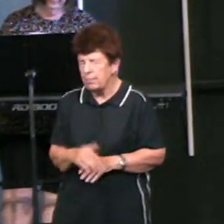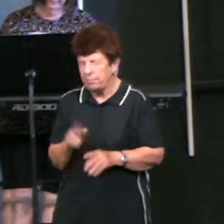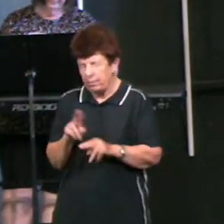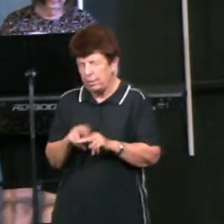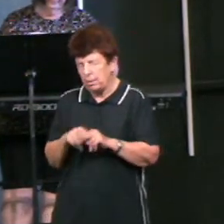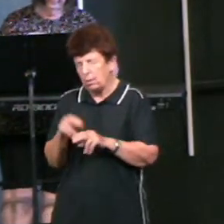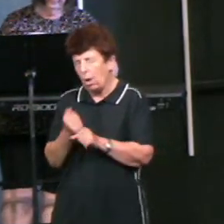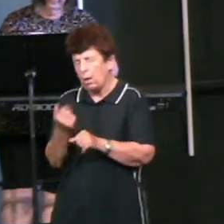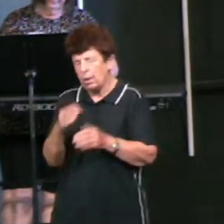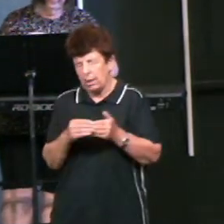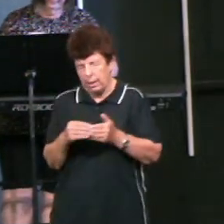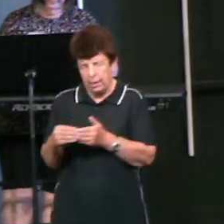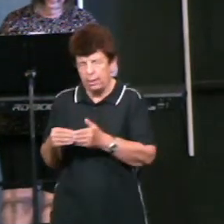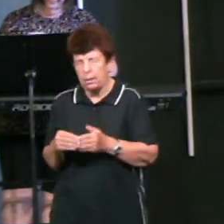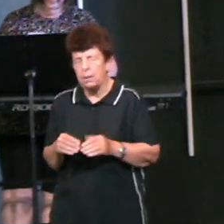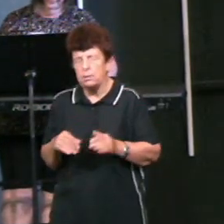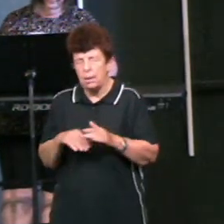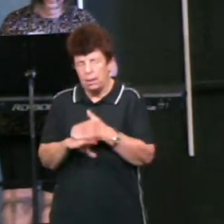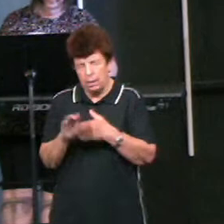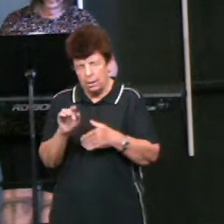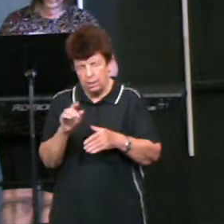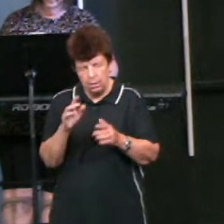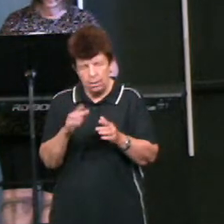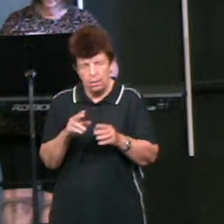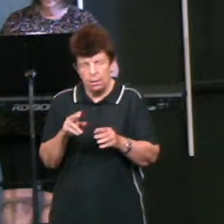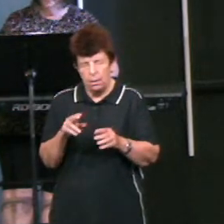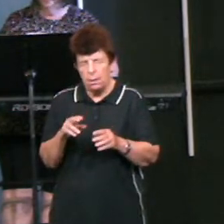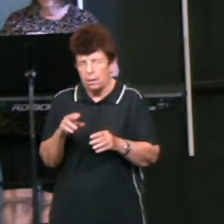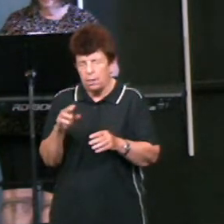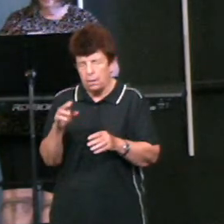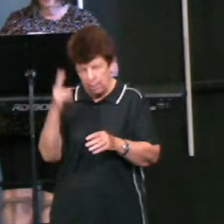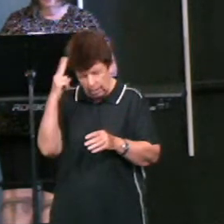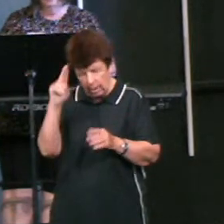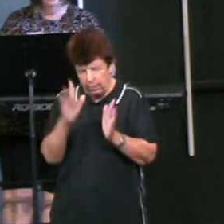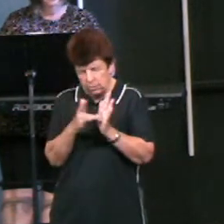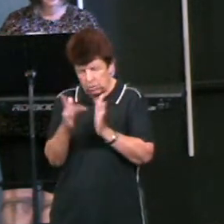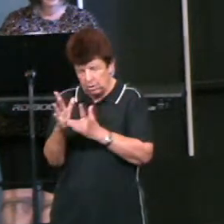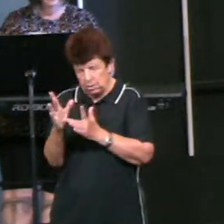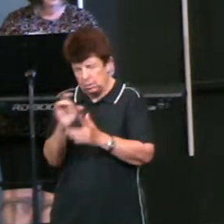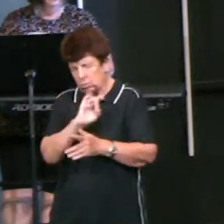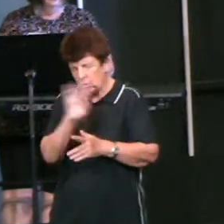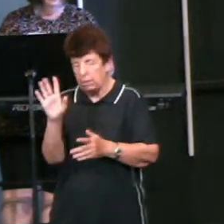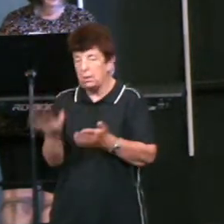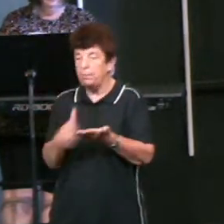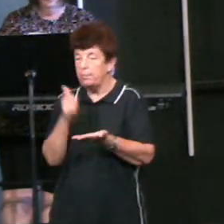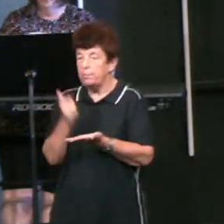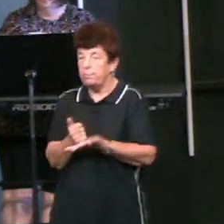Father God, would you lead us and guide us in this? I pray in the name of Jesus Christ. Amen.